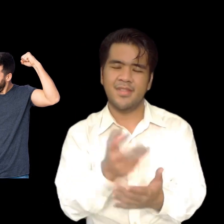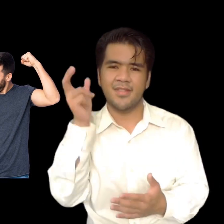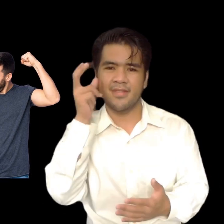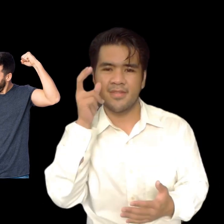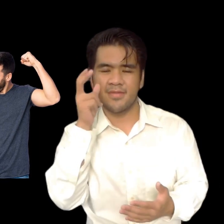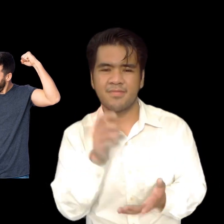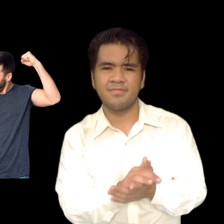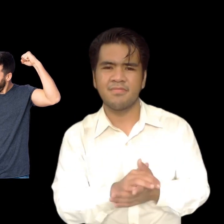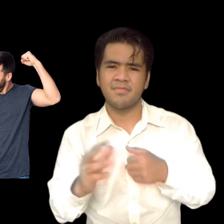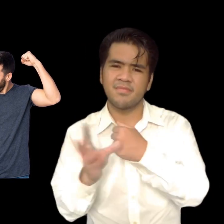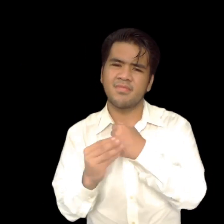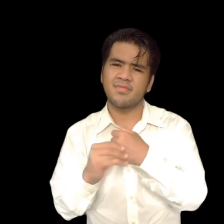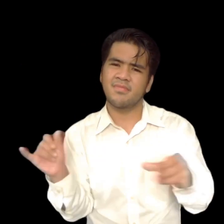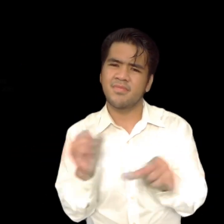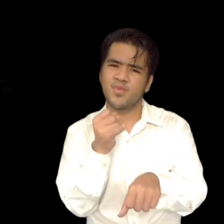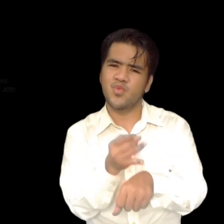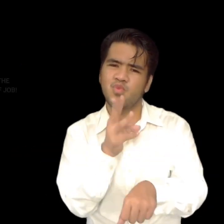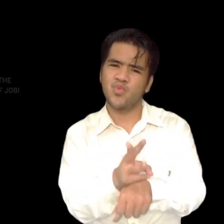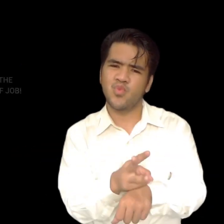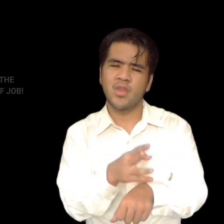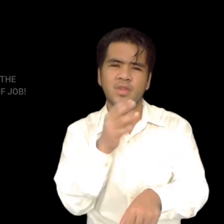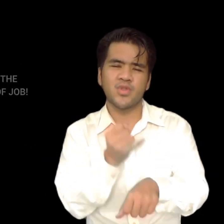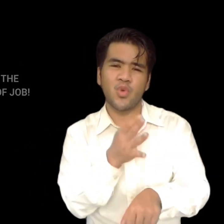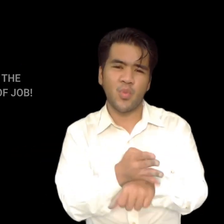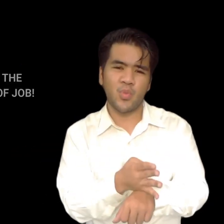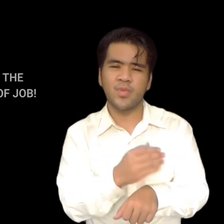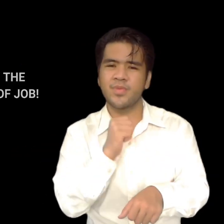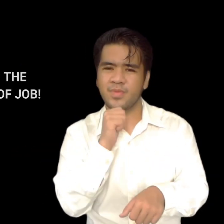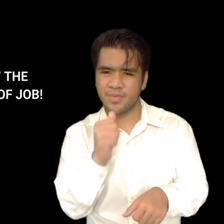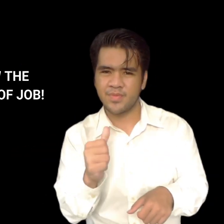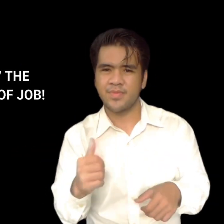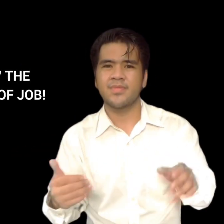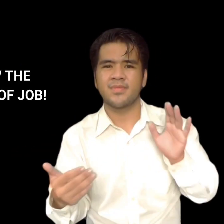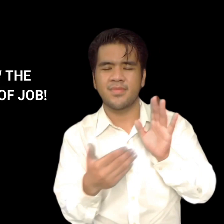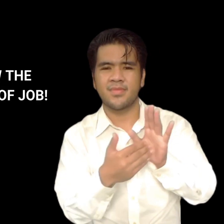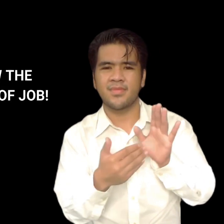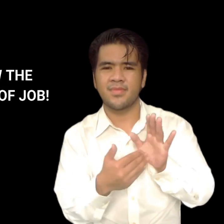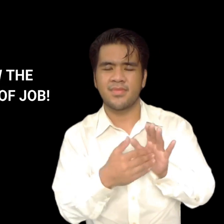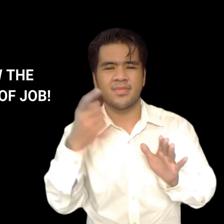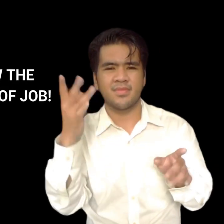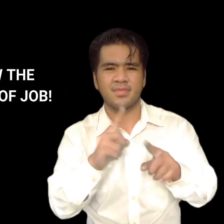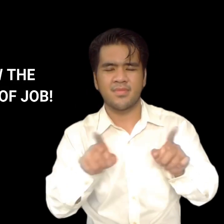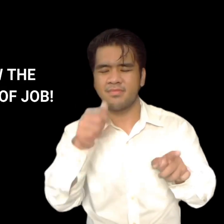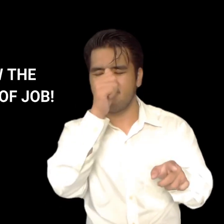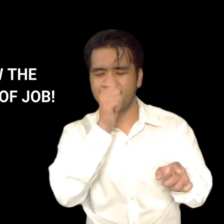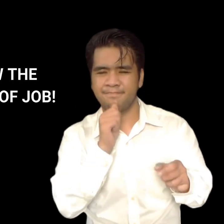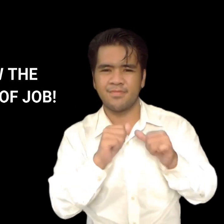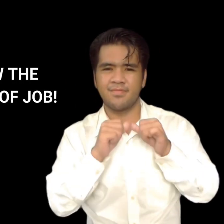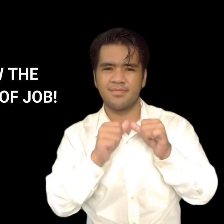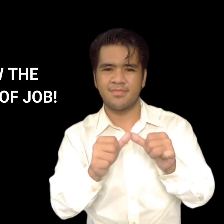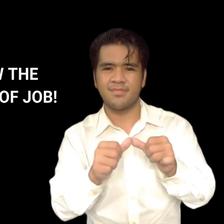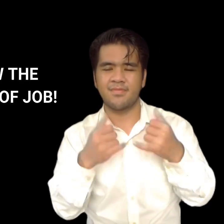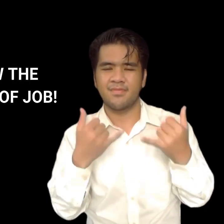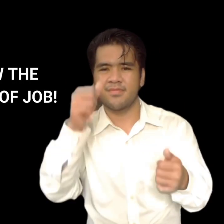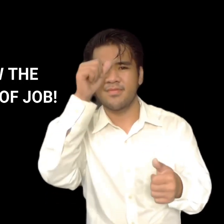deliver us from evil. Take the faith of Job as an example. He never lost his faith in God despite Satan's afflictions, and so should